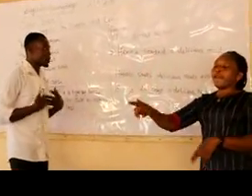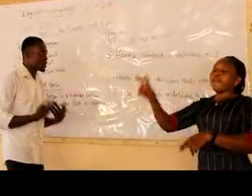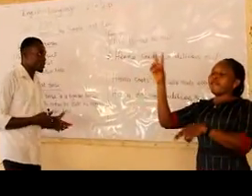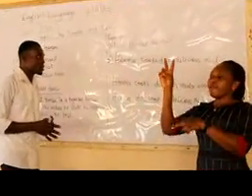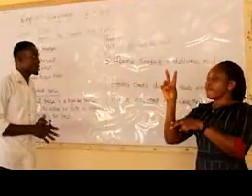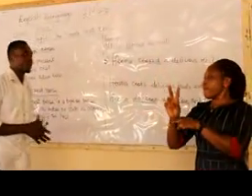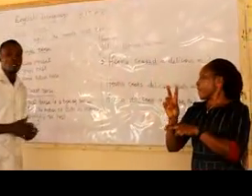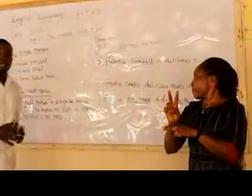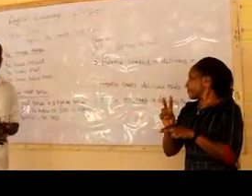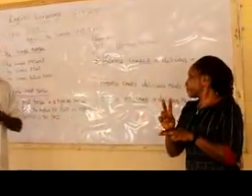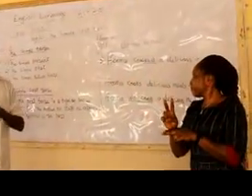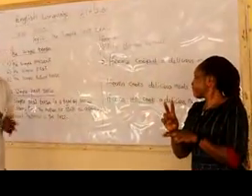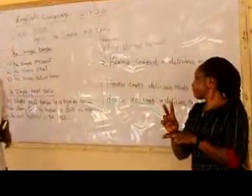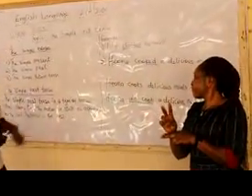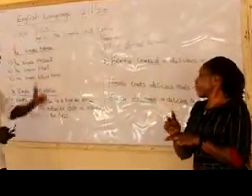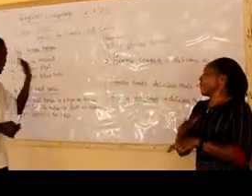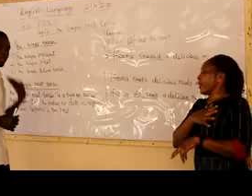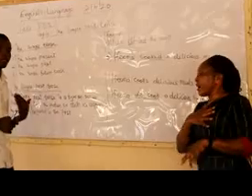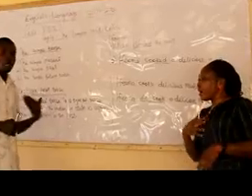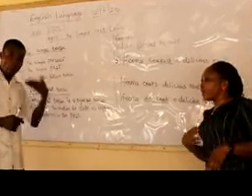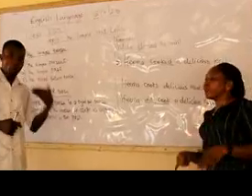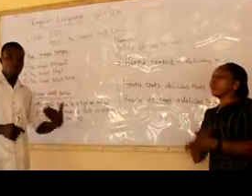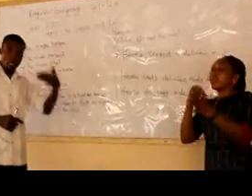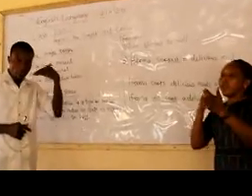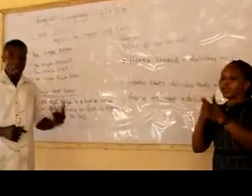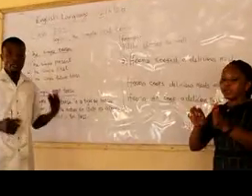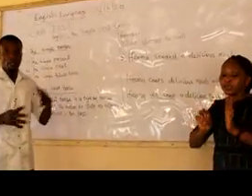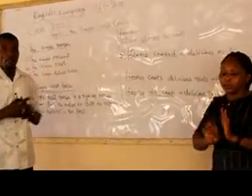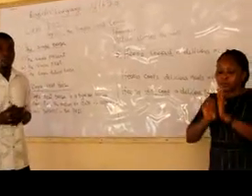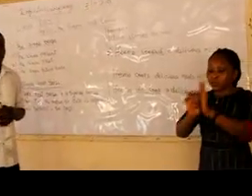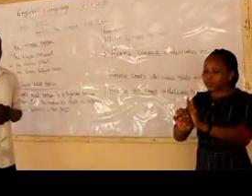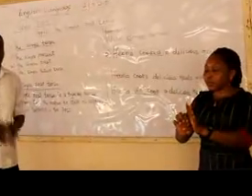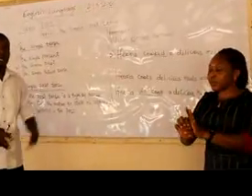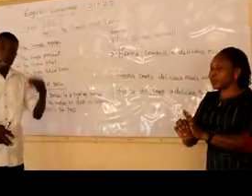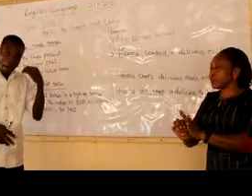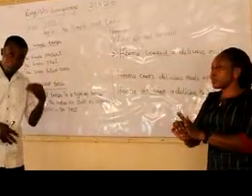it expresses an action that happened in the past,